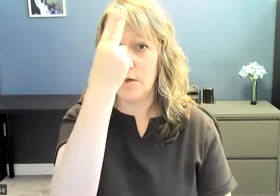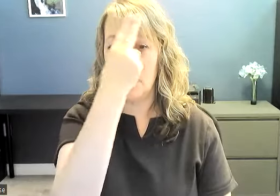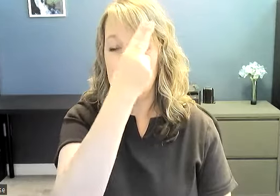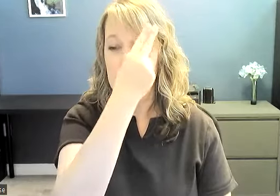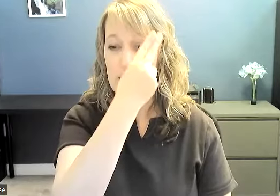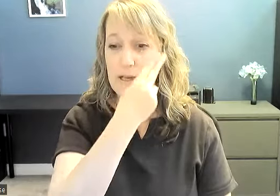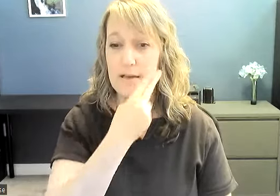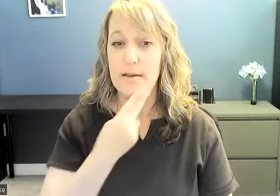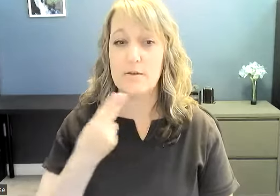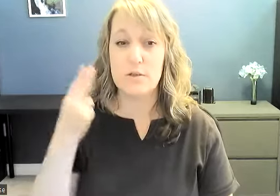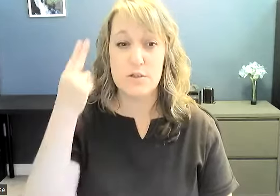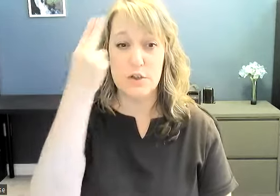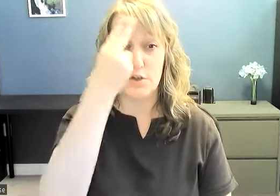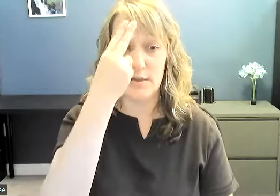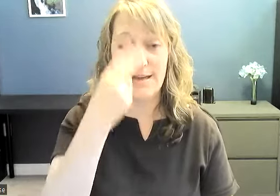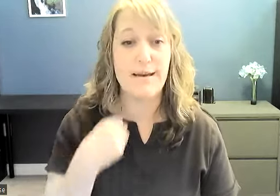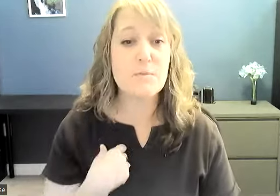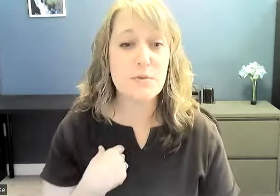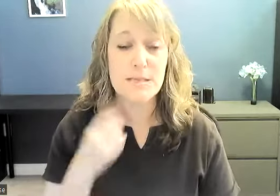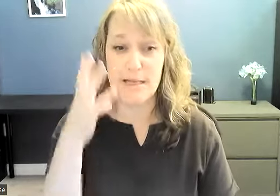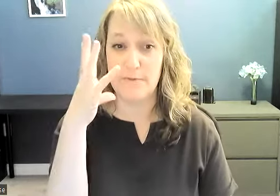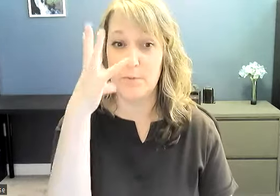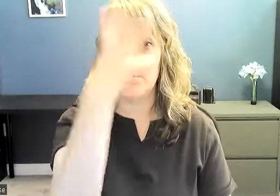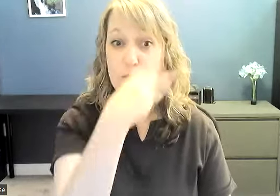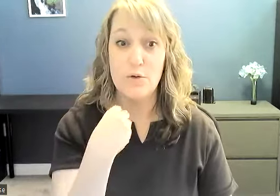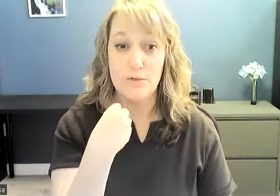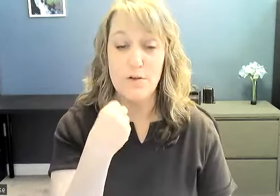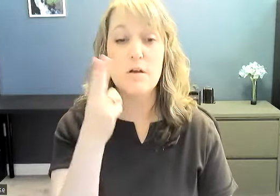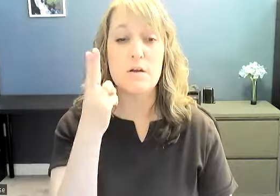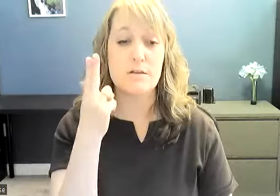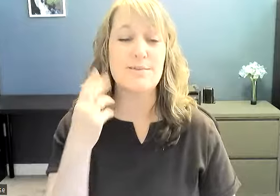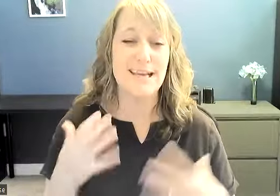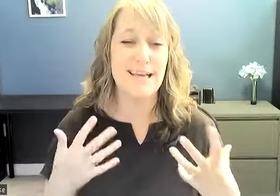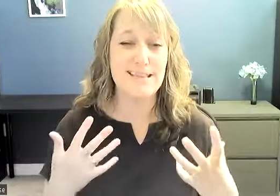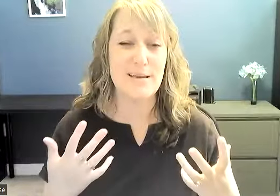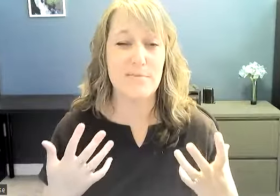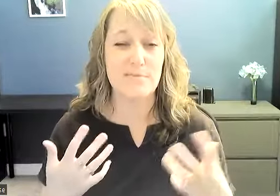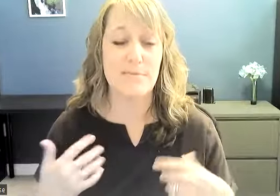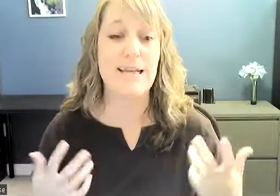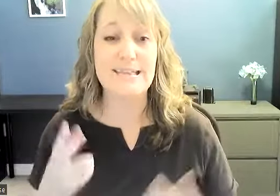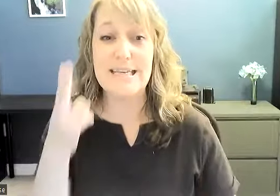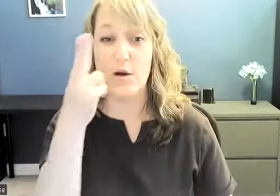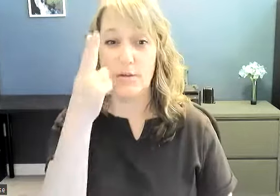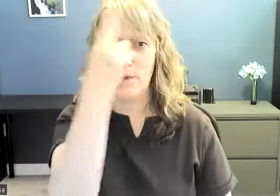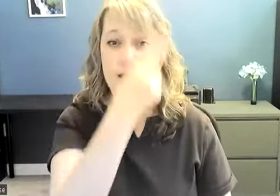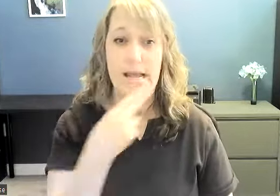your head and do a circle. It comes from the sign for beautiful, so it's that same idea, only with an